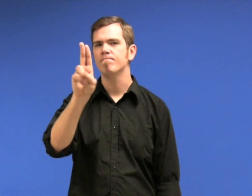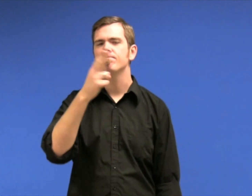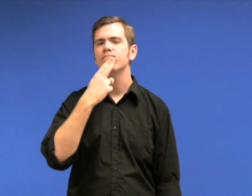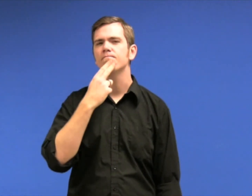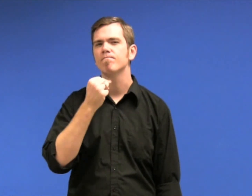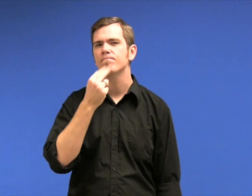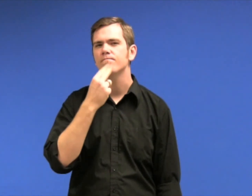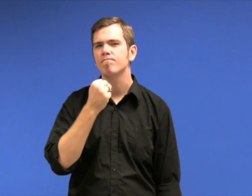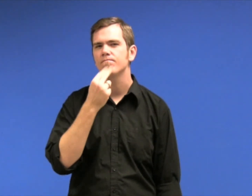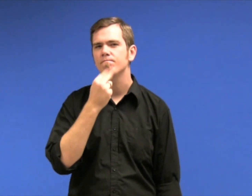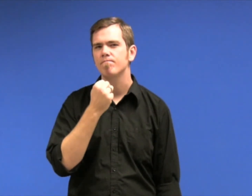Cute.